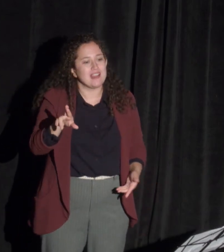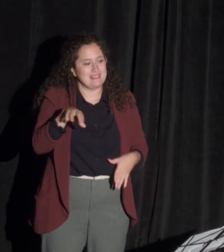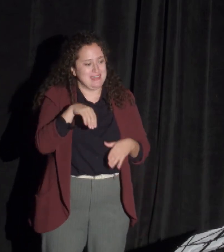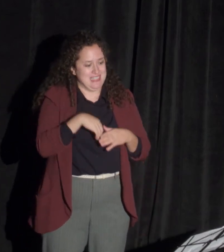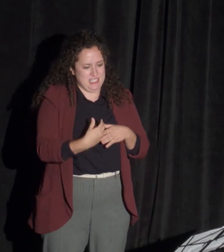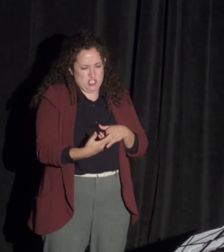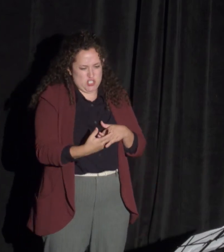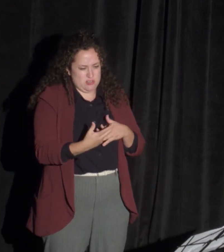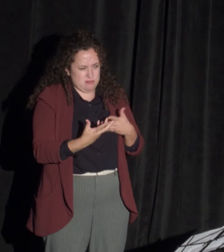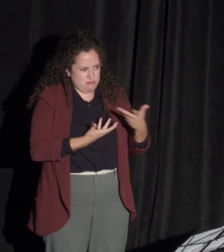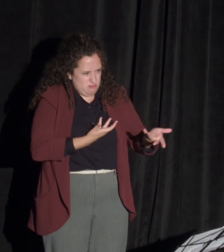plot point.